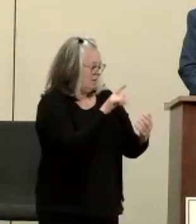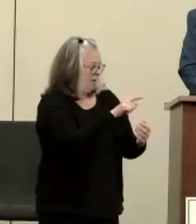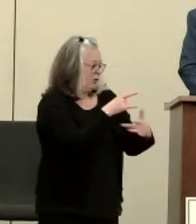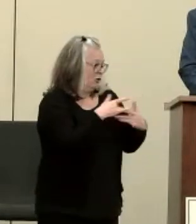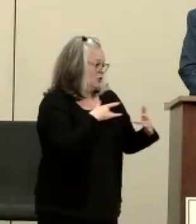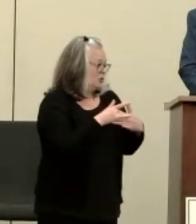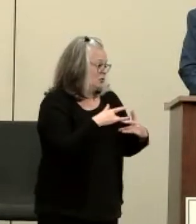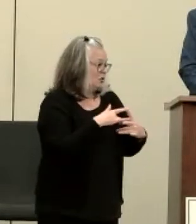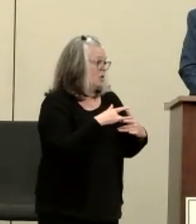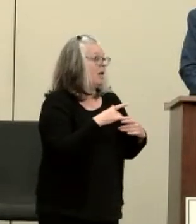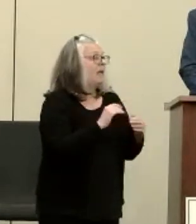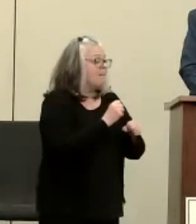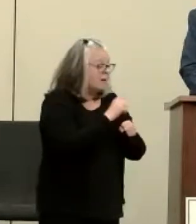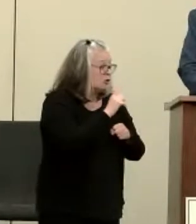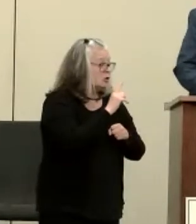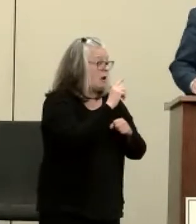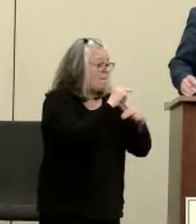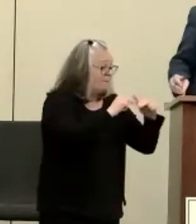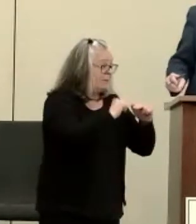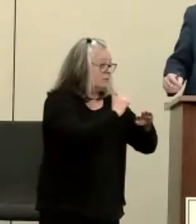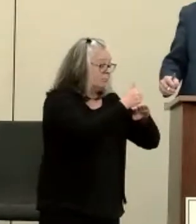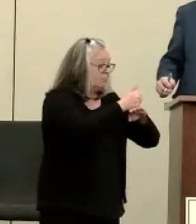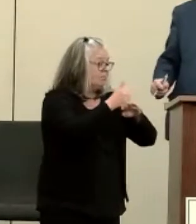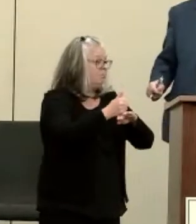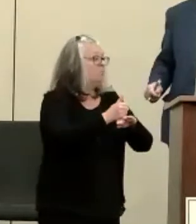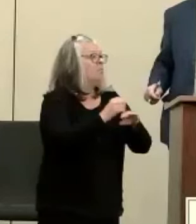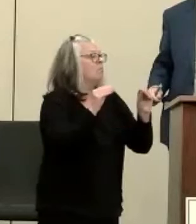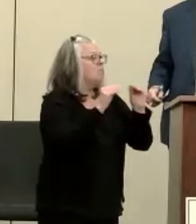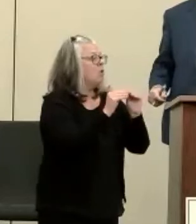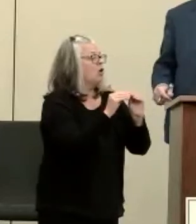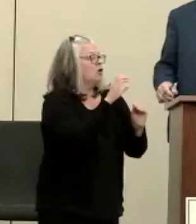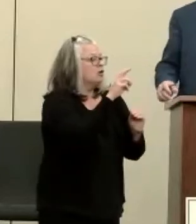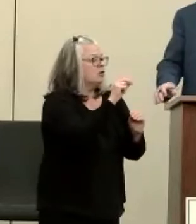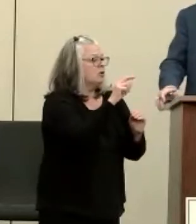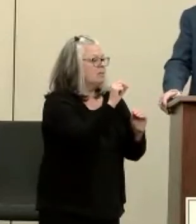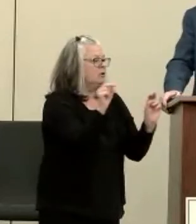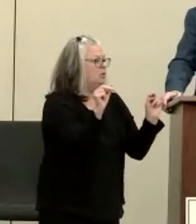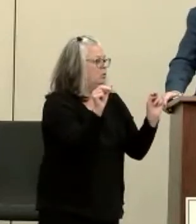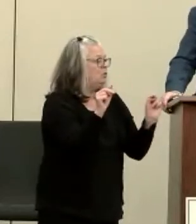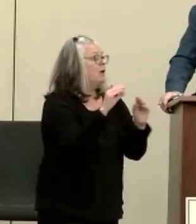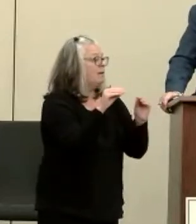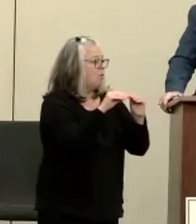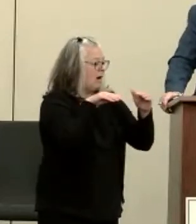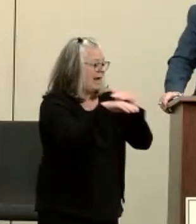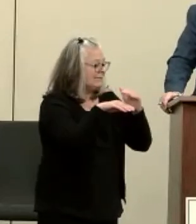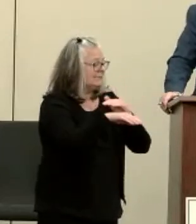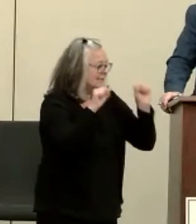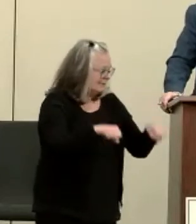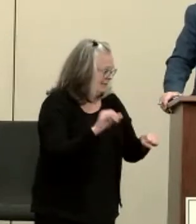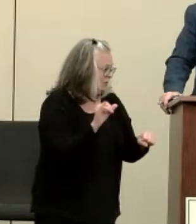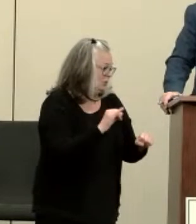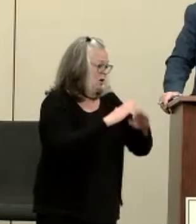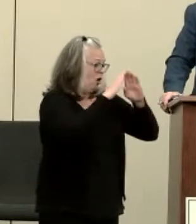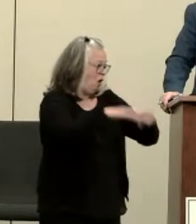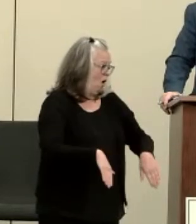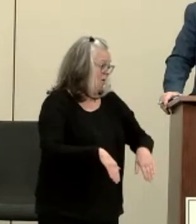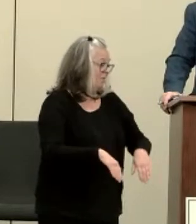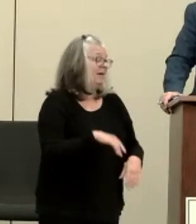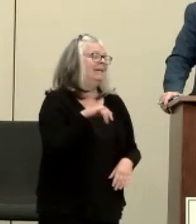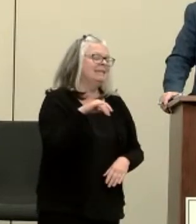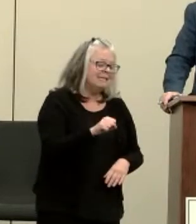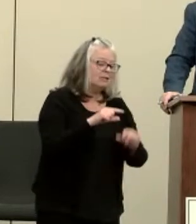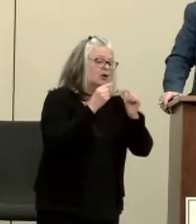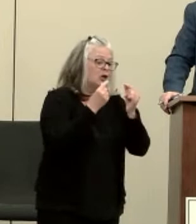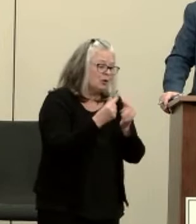our buildings become more carbon neutral as well as more accessible. And yes, the Green Party and a